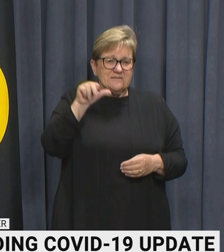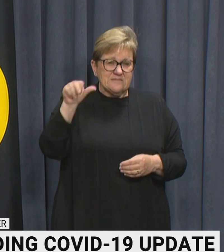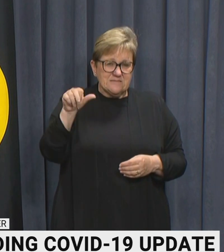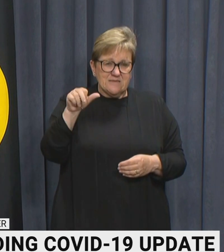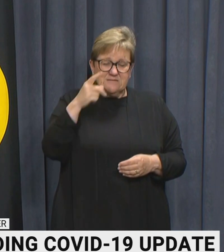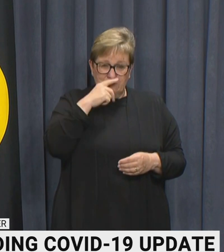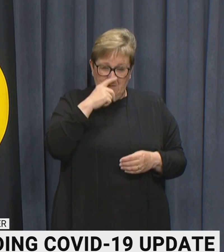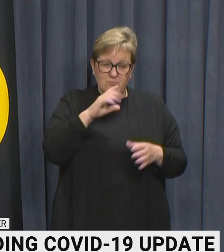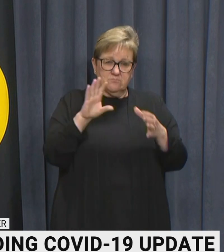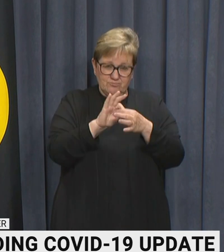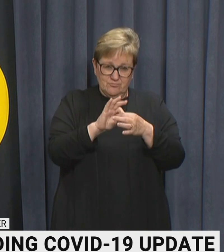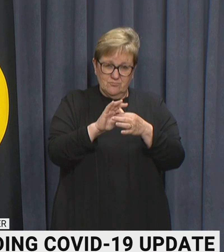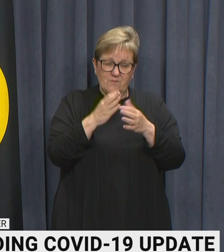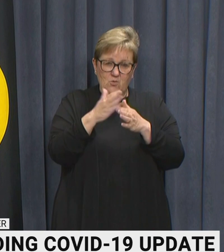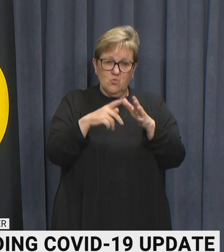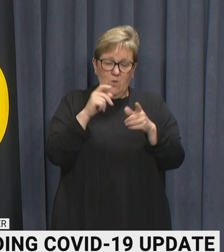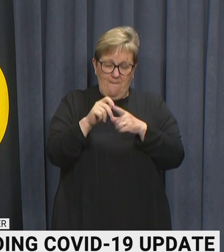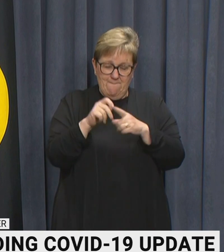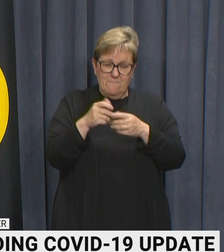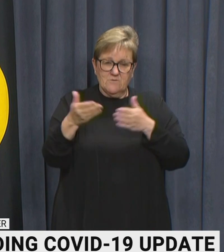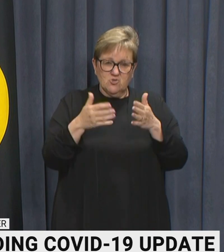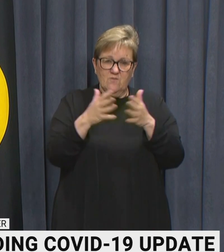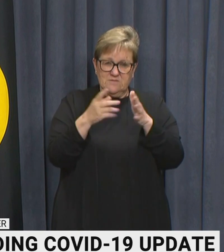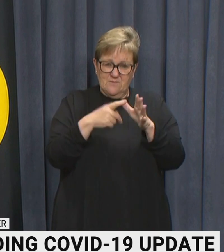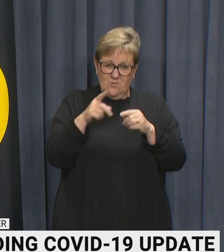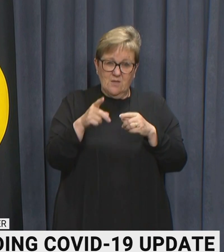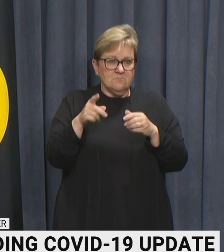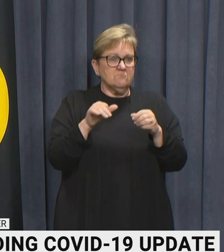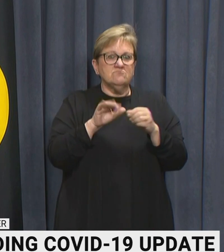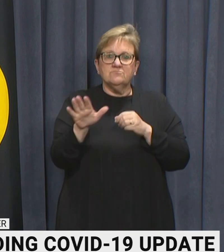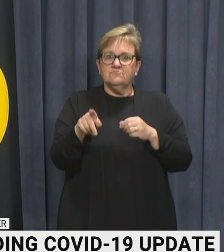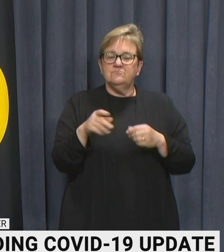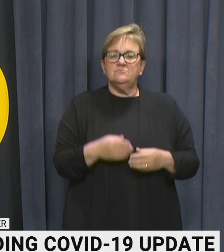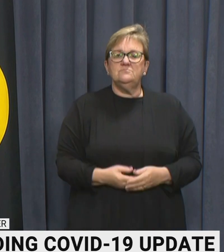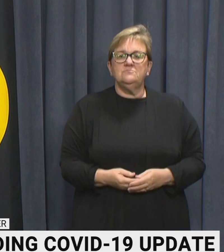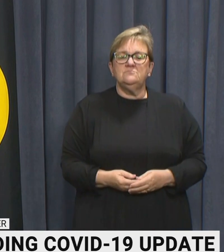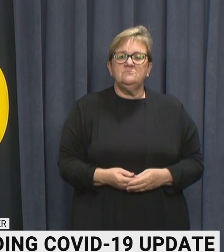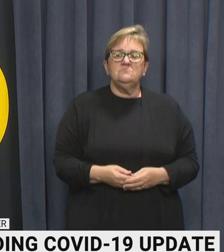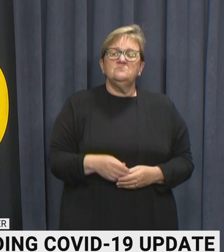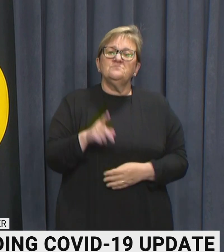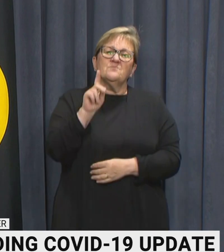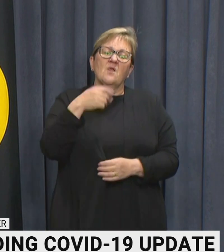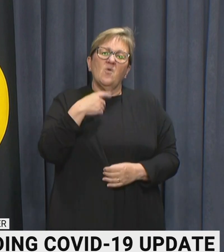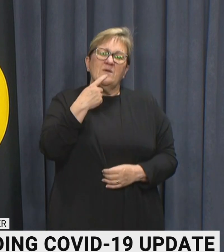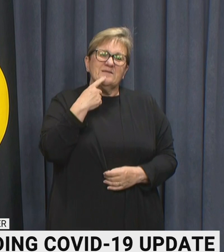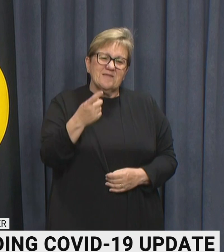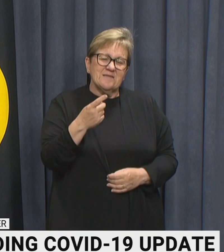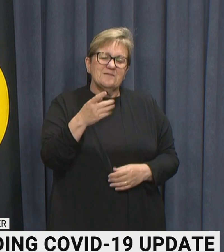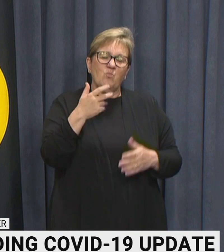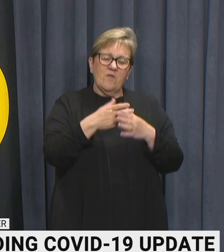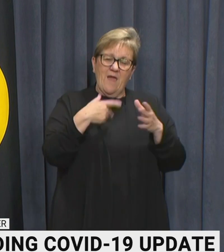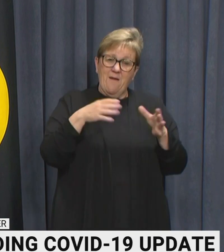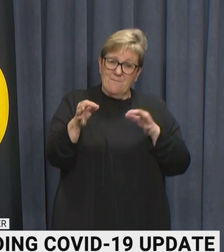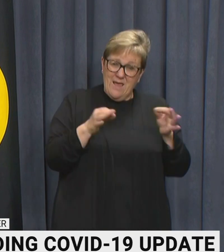221,666 registrations for the Service WA app, which is a great result. As flagged ahead of our Safe Transition